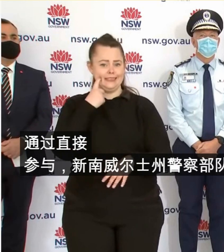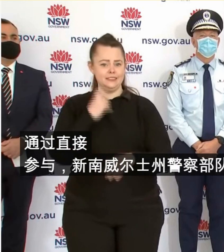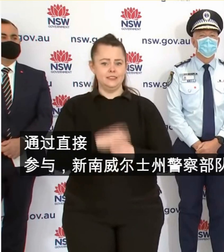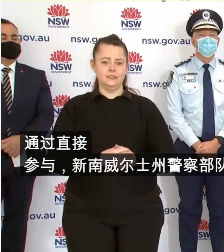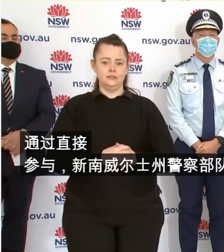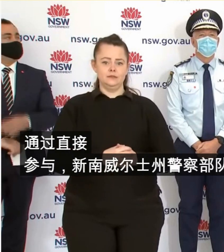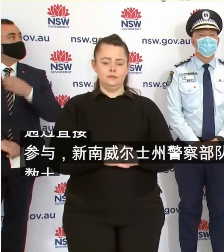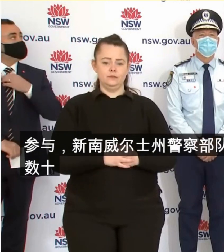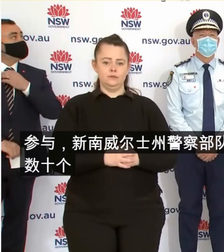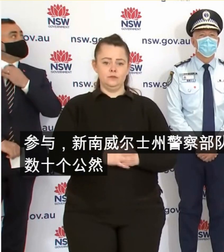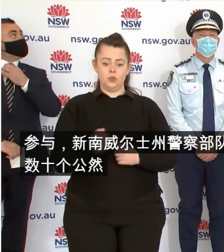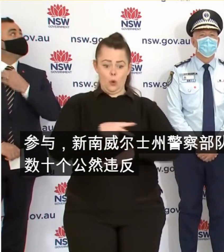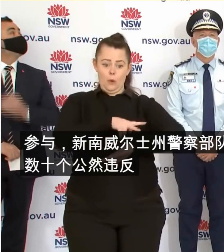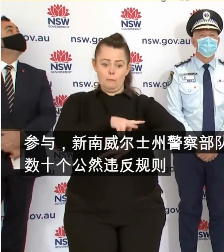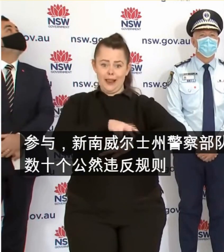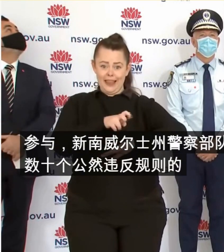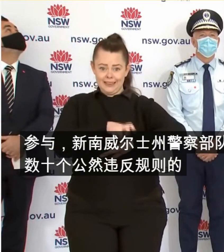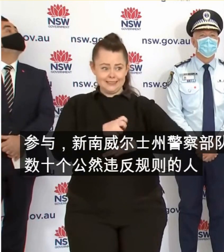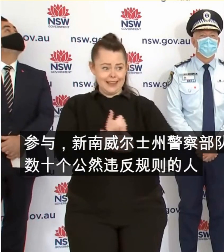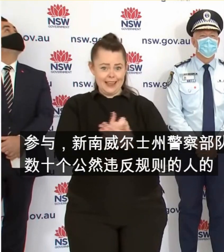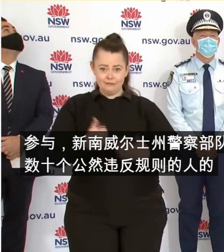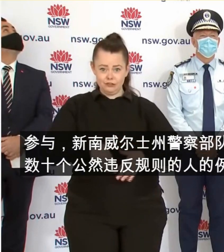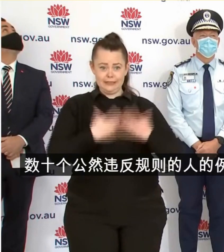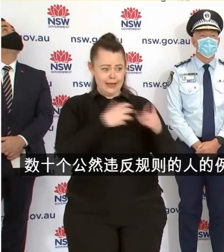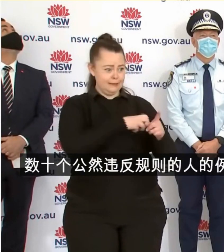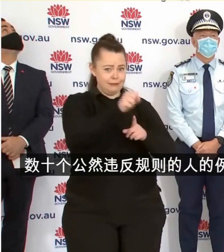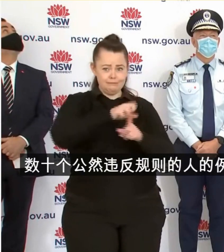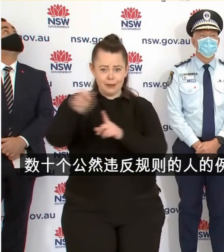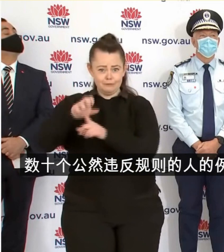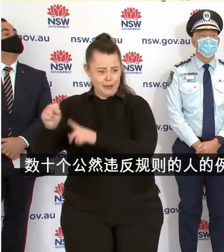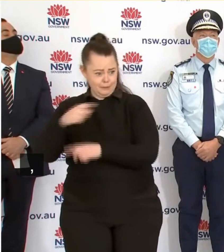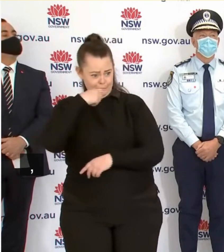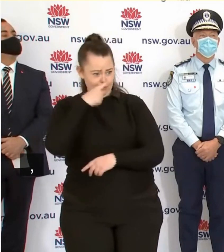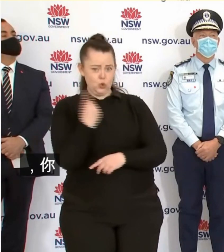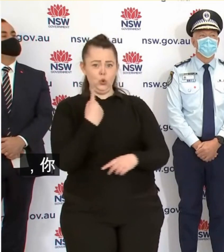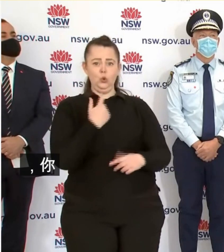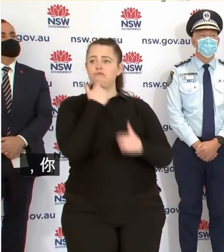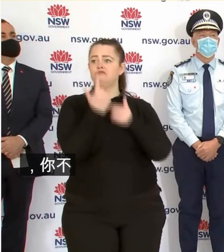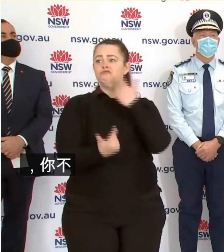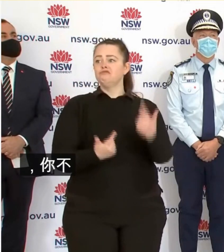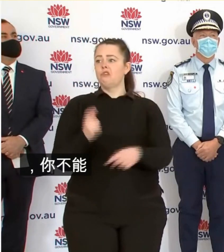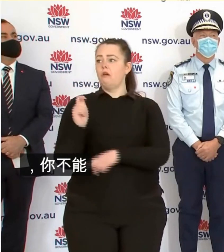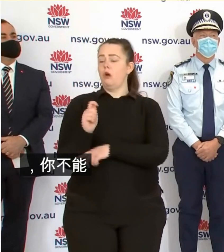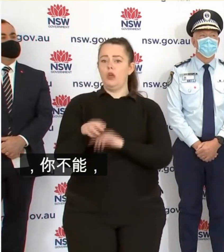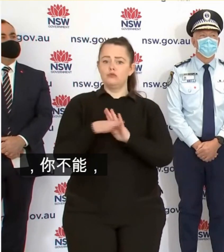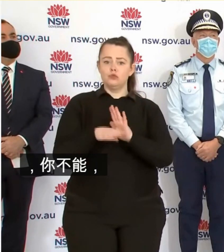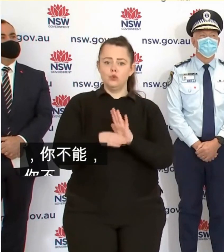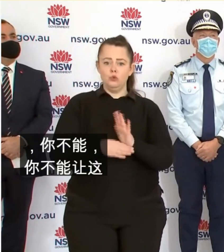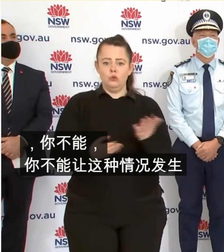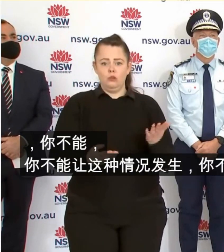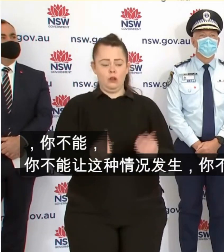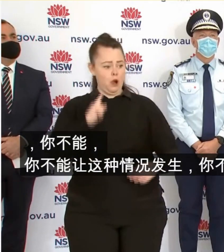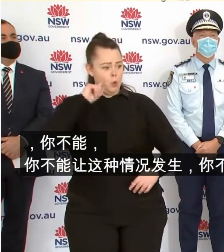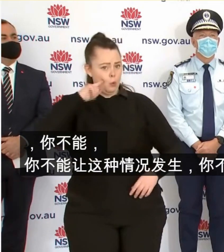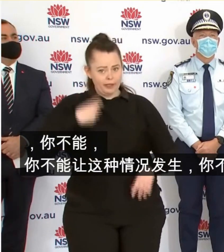Wales Police Force has dozens of examples of people who are flagrantly just disobeying the rules, and you